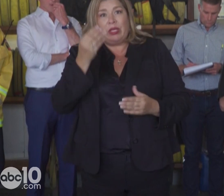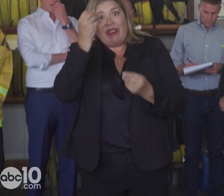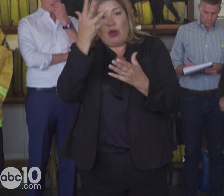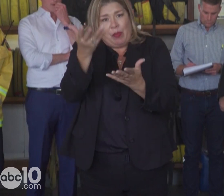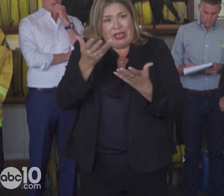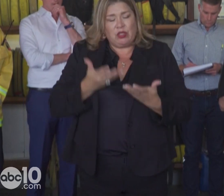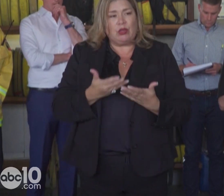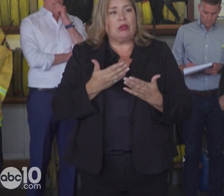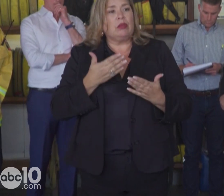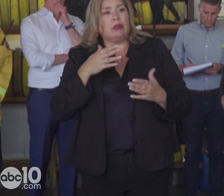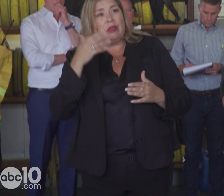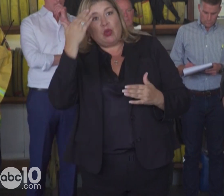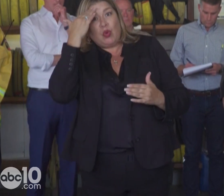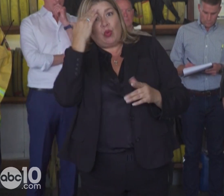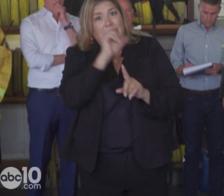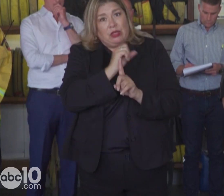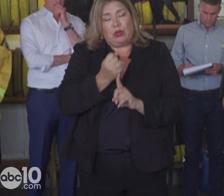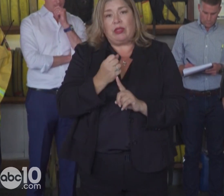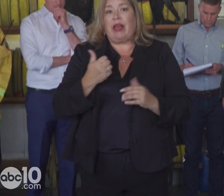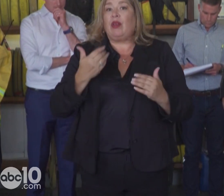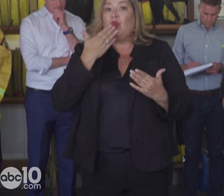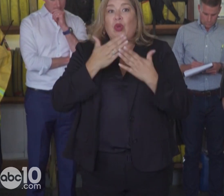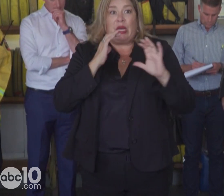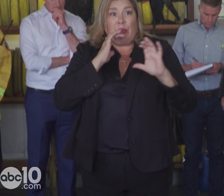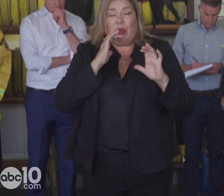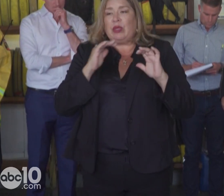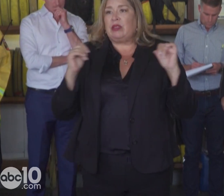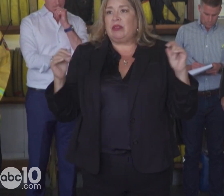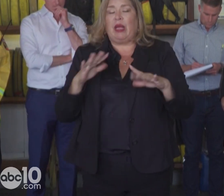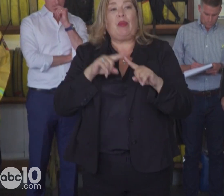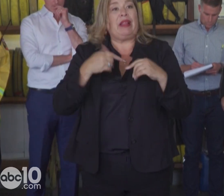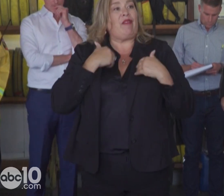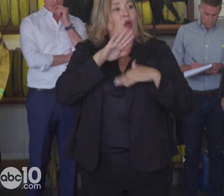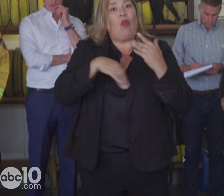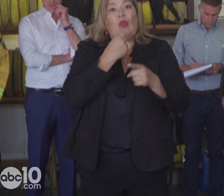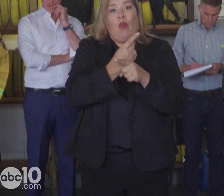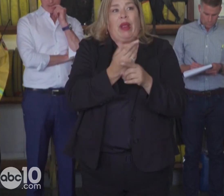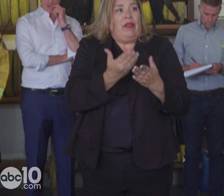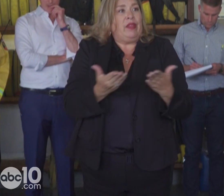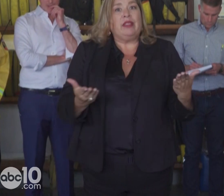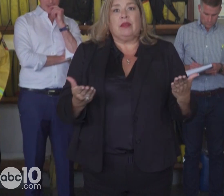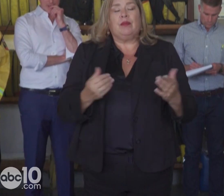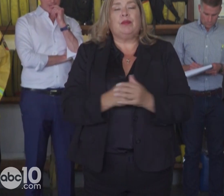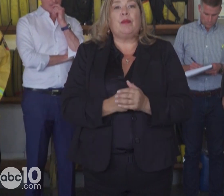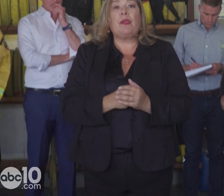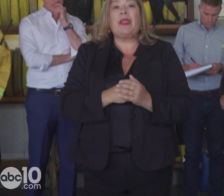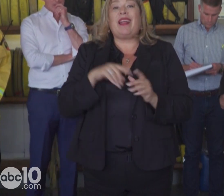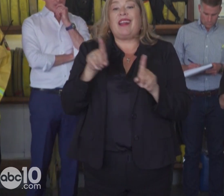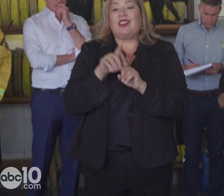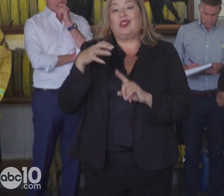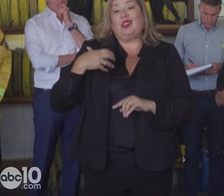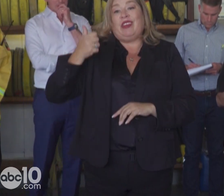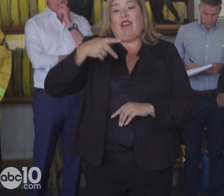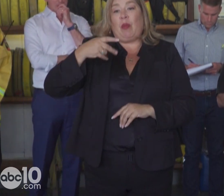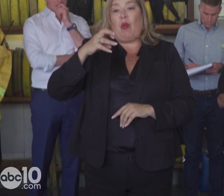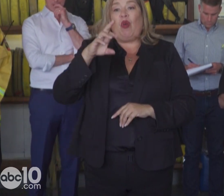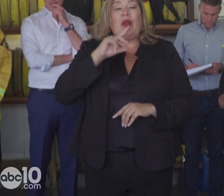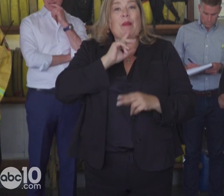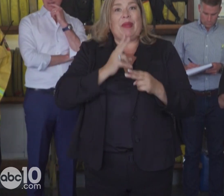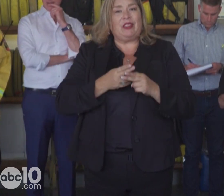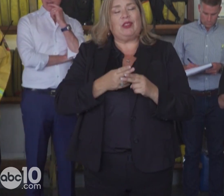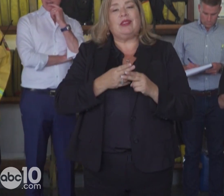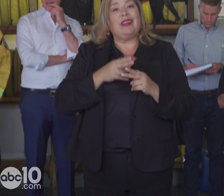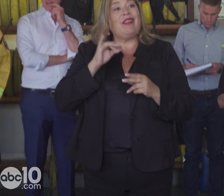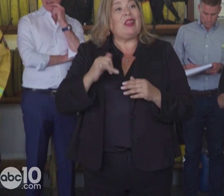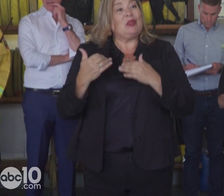good communications, and having the right resources on the ground. And as Chief Porter mentioned, a lot of that is the responsibility of each and every